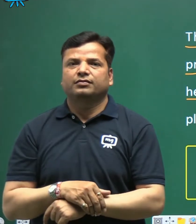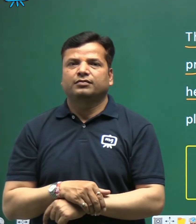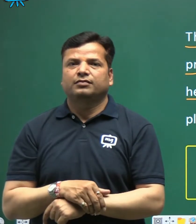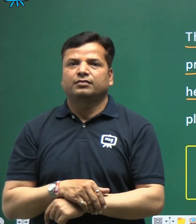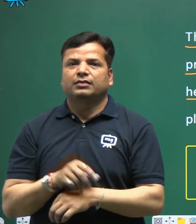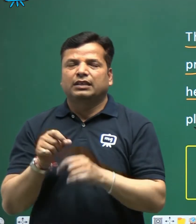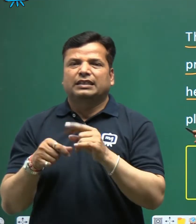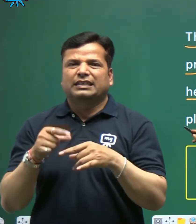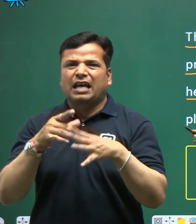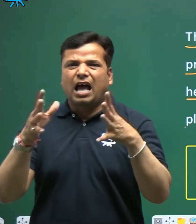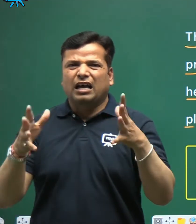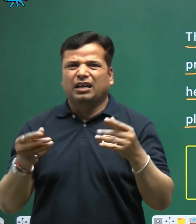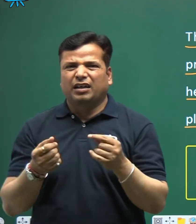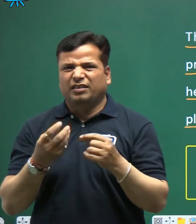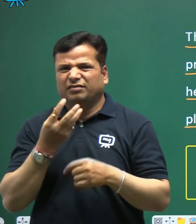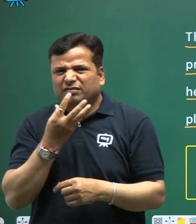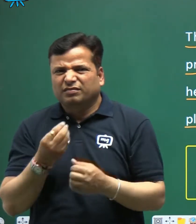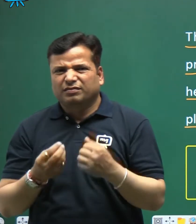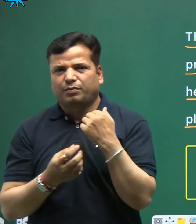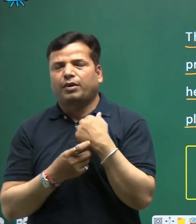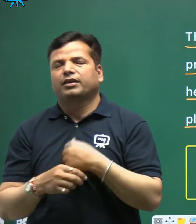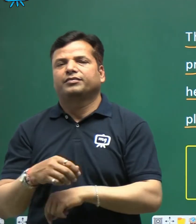the plight of